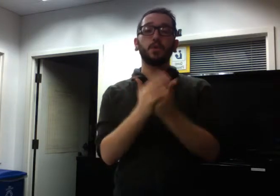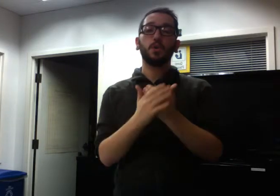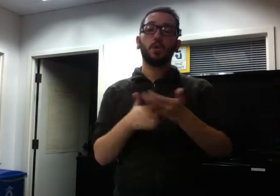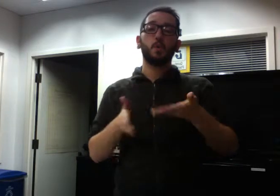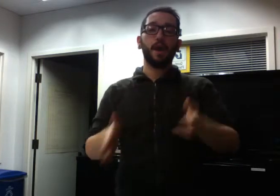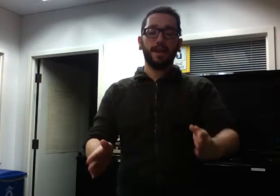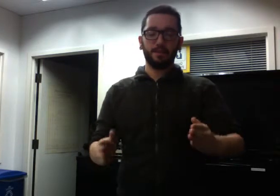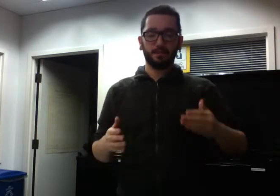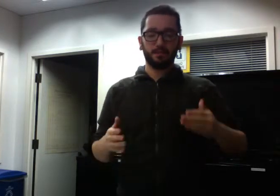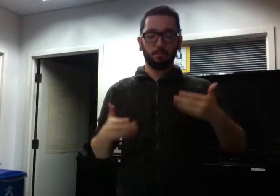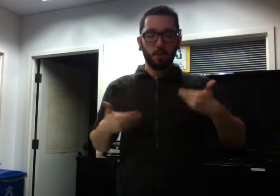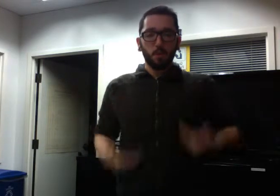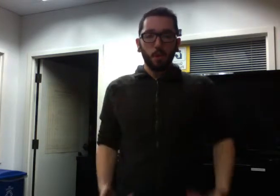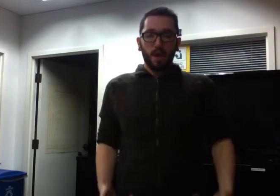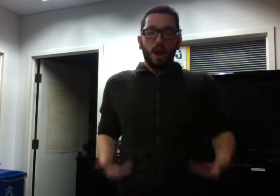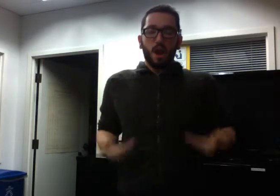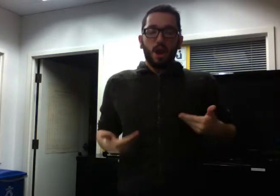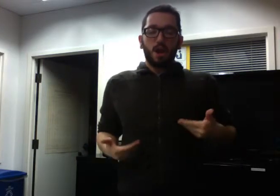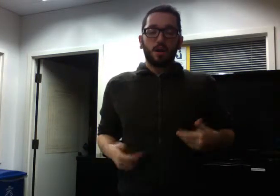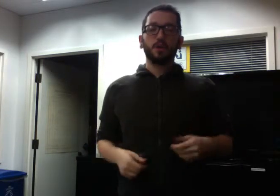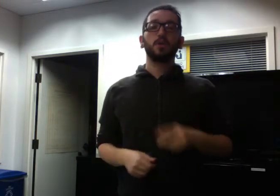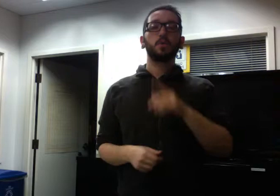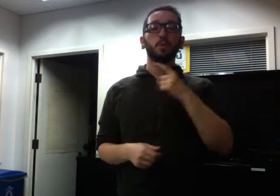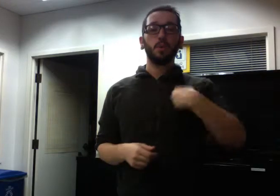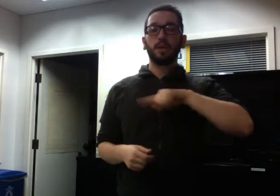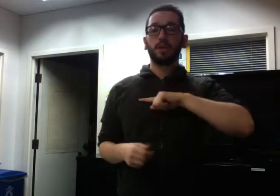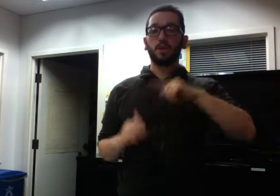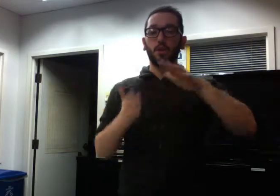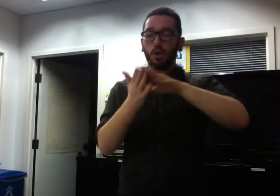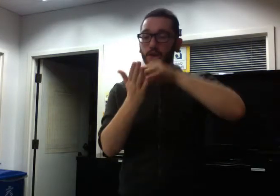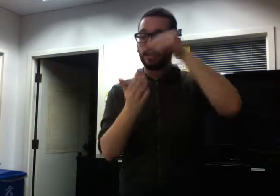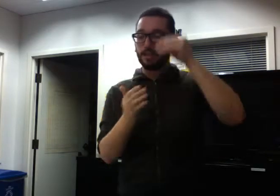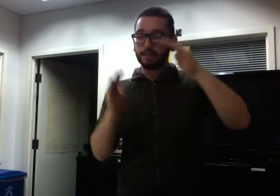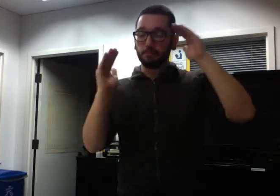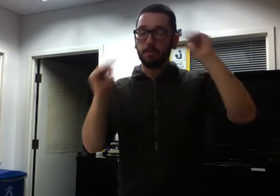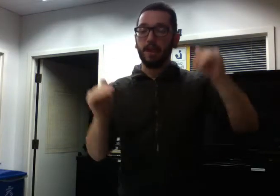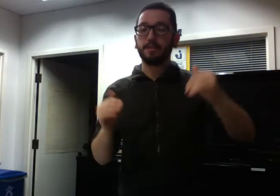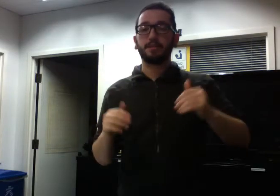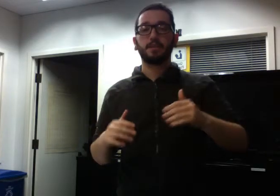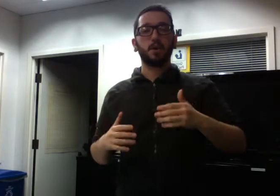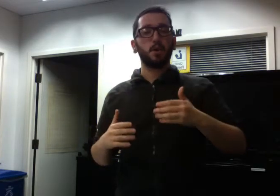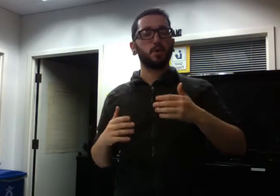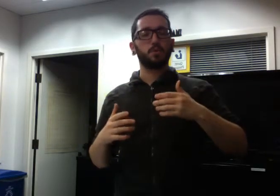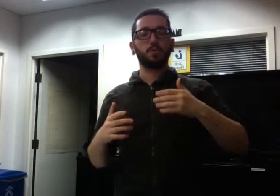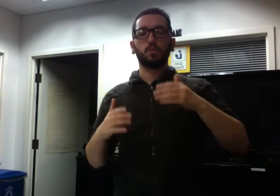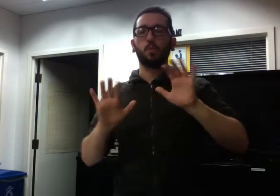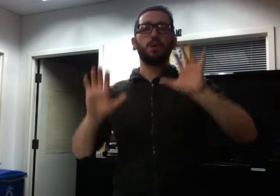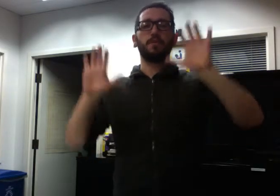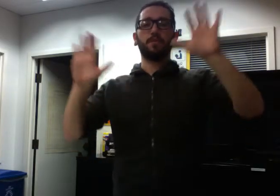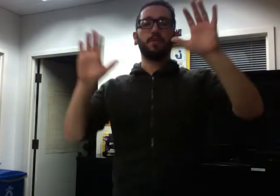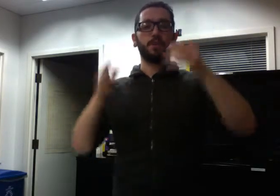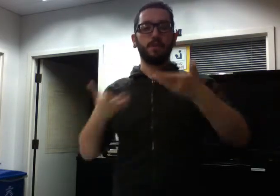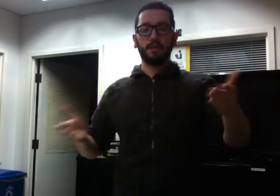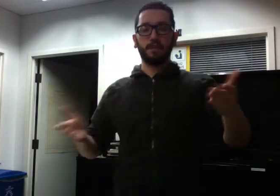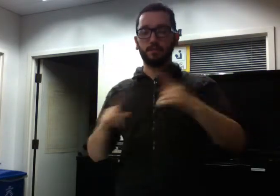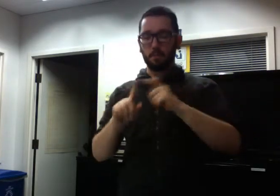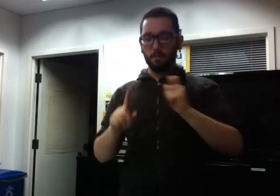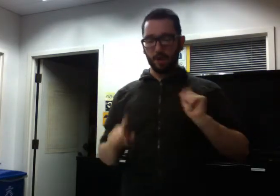and abilities. We learn to expect bigger and better things from ourselves. Expectation